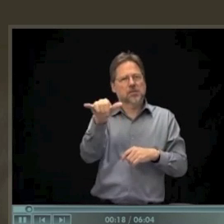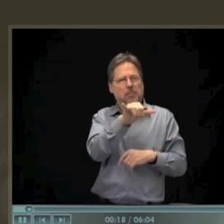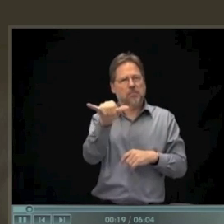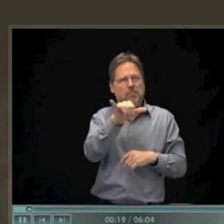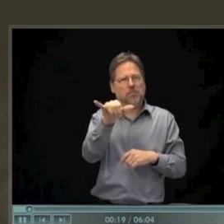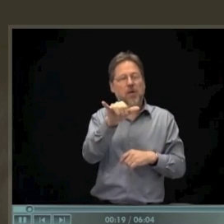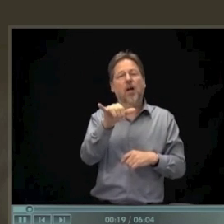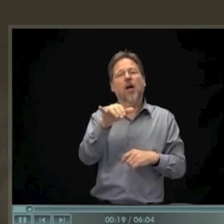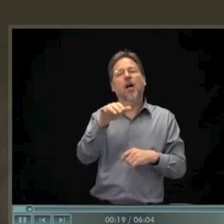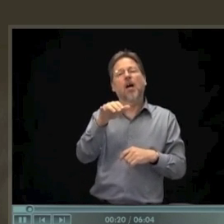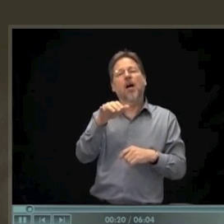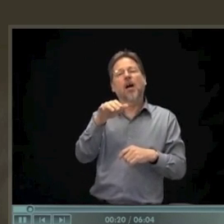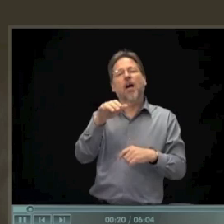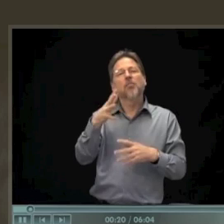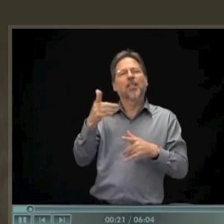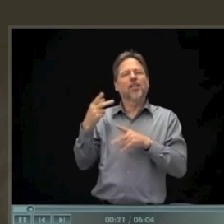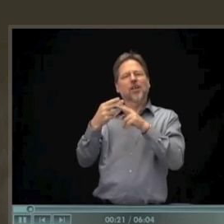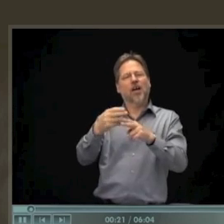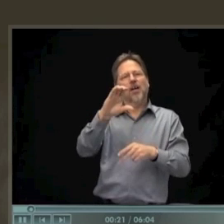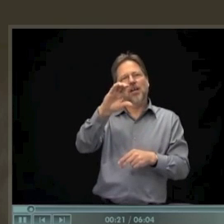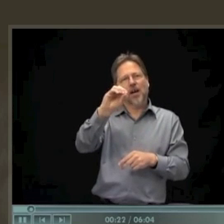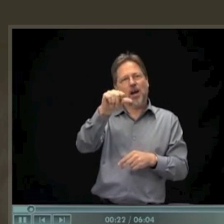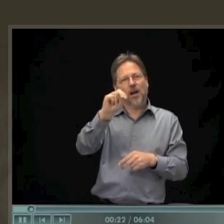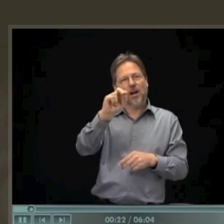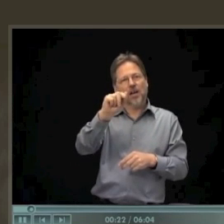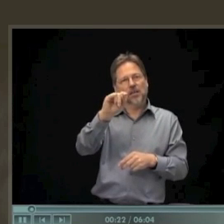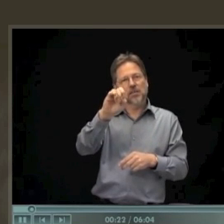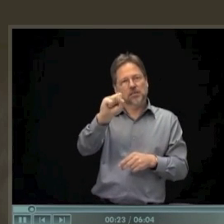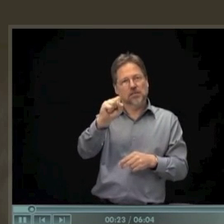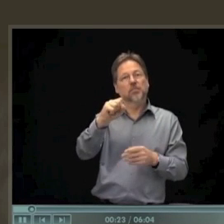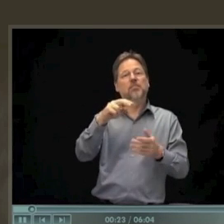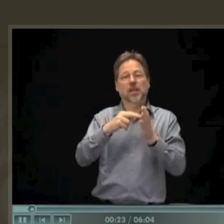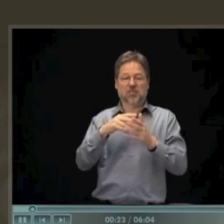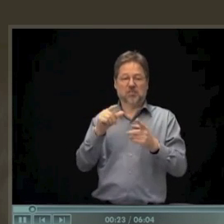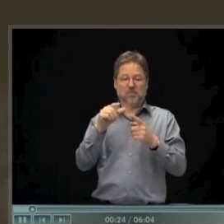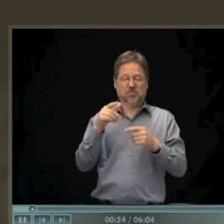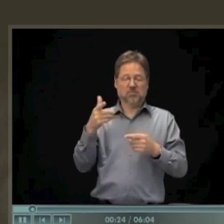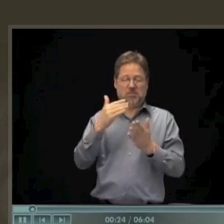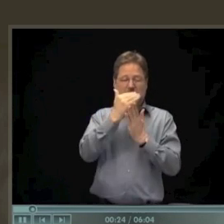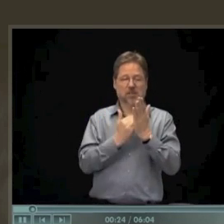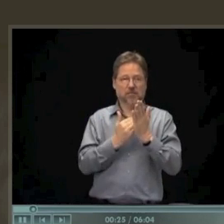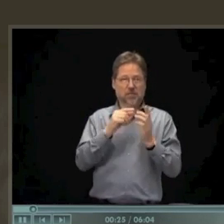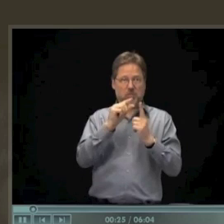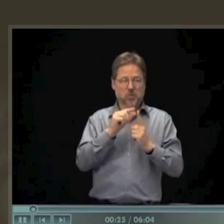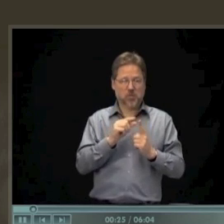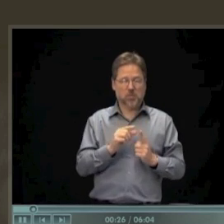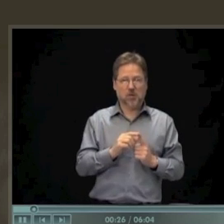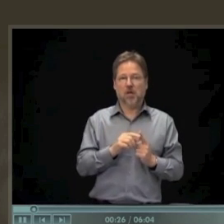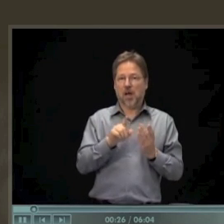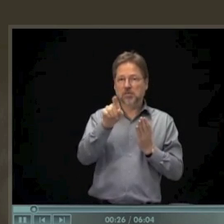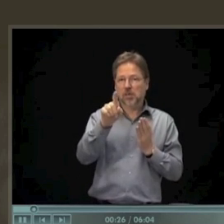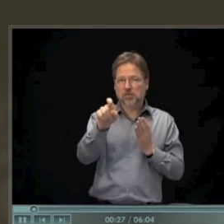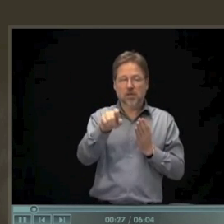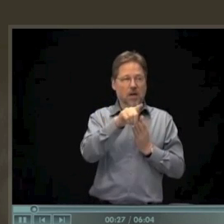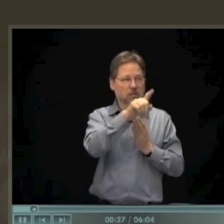some comparative analyses and found a lot of similarities, what are called cognates, which means